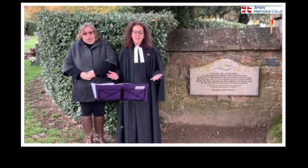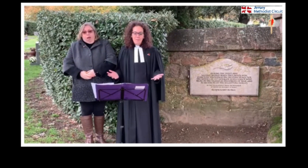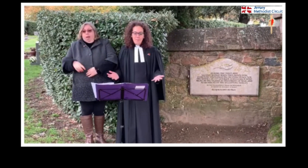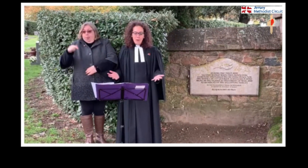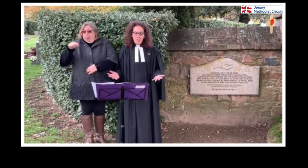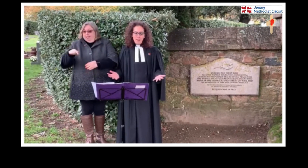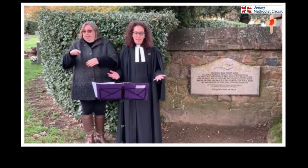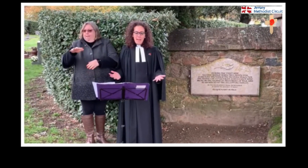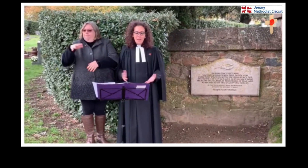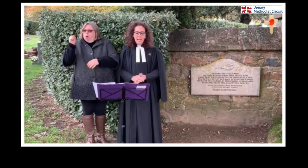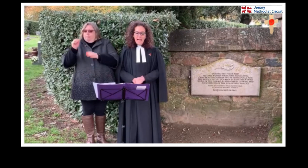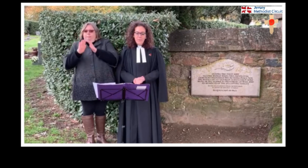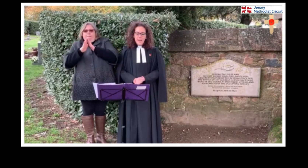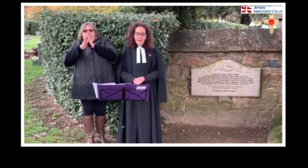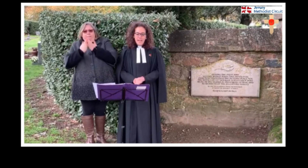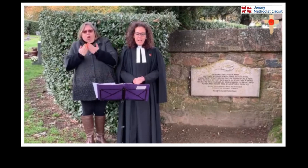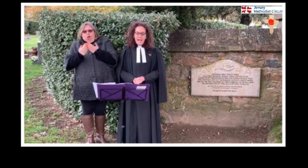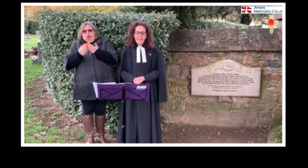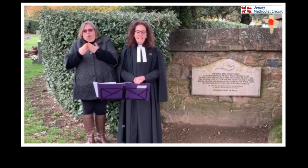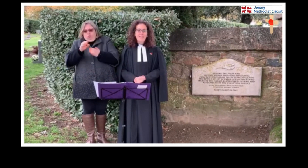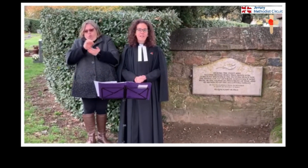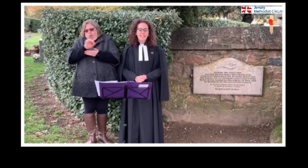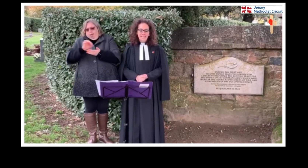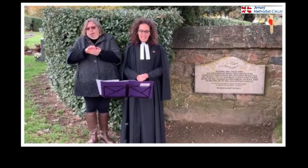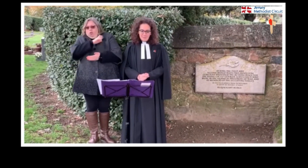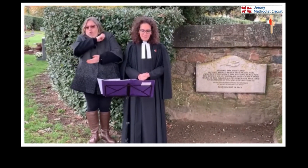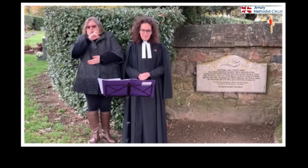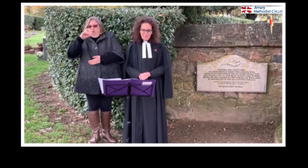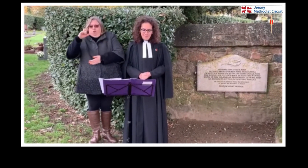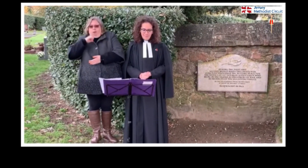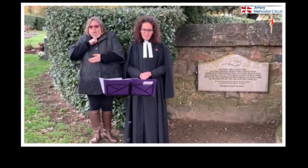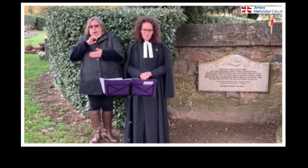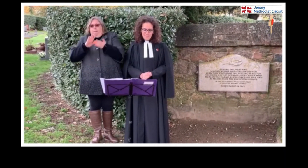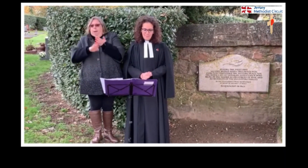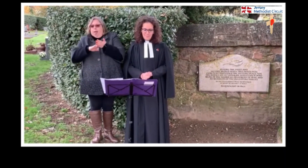This is taken from a book by Michael Halloway and David Ling.